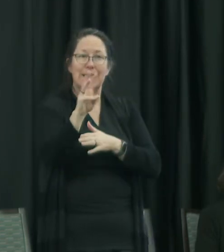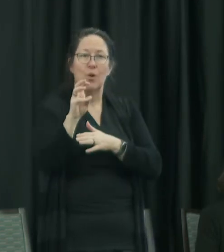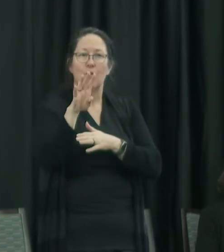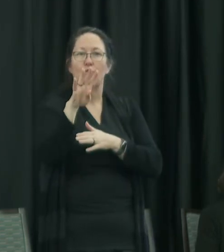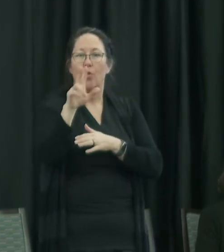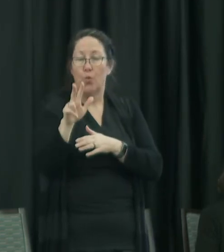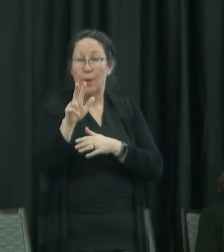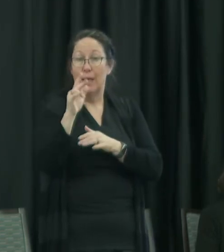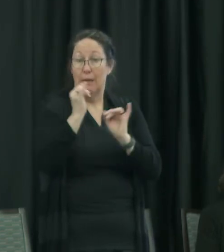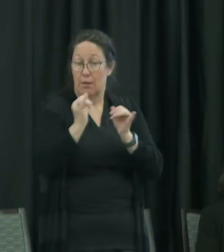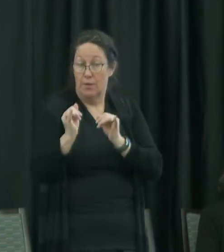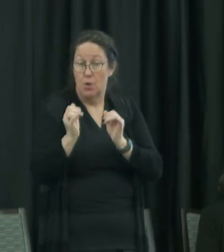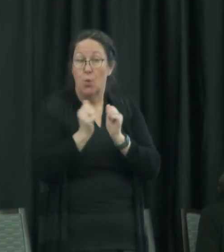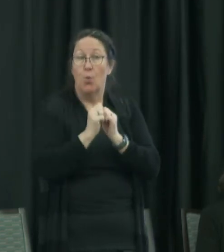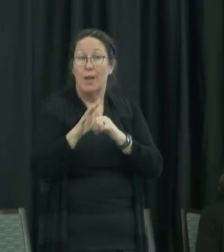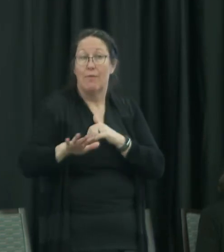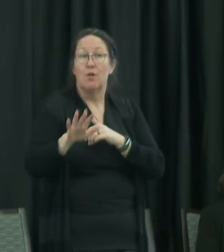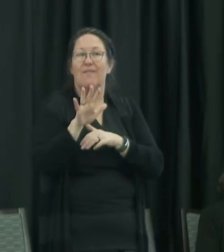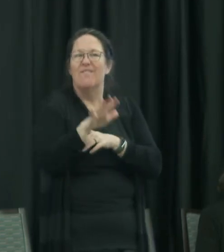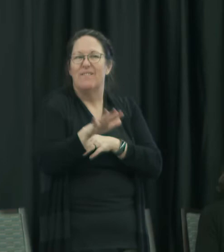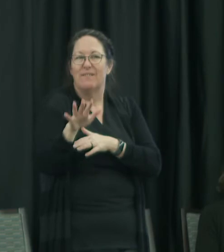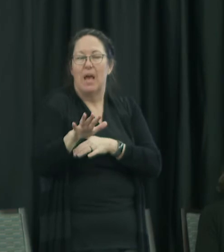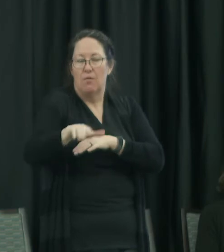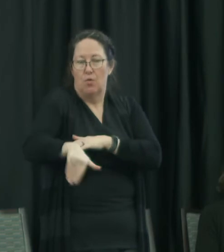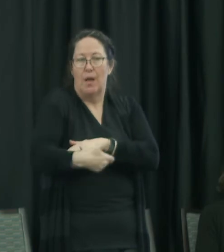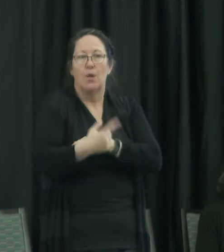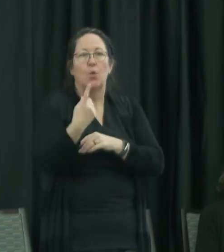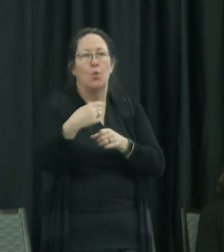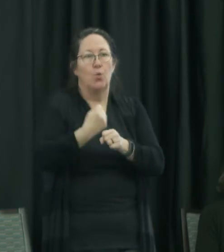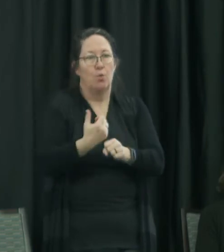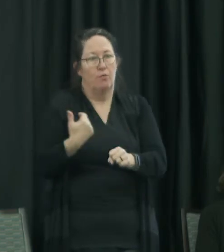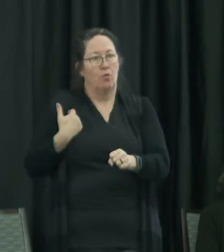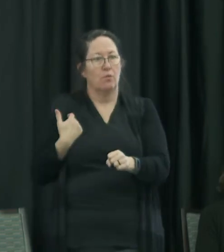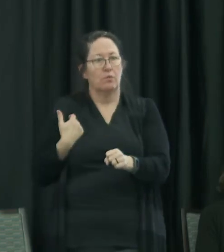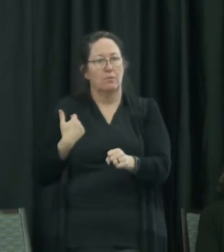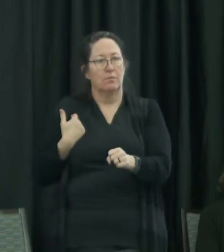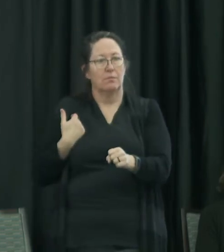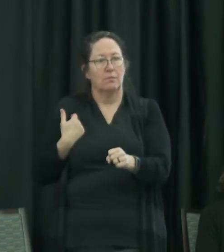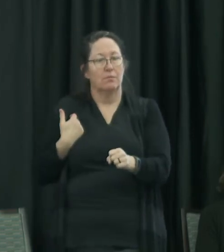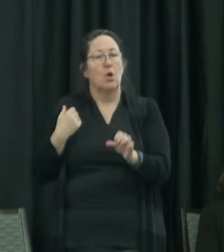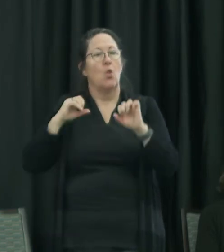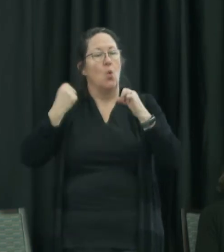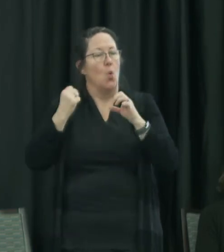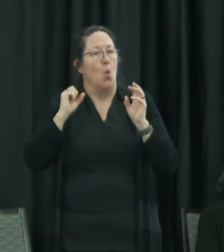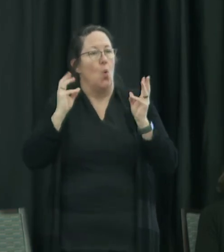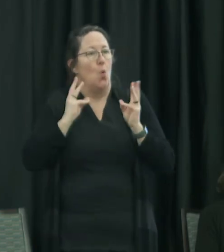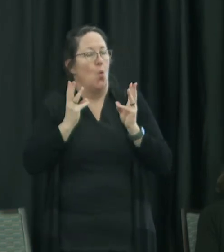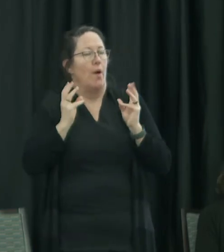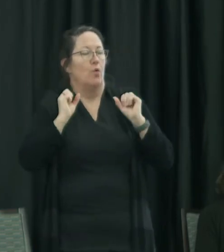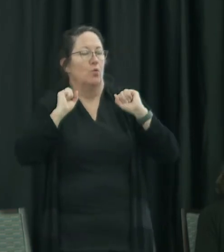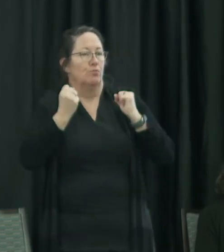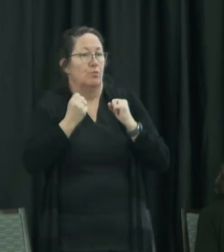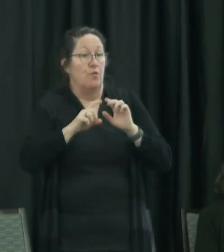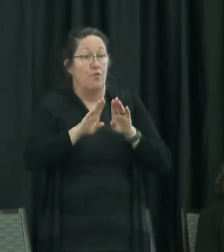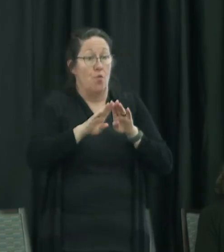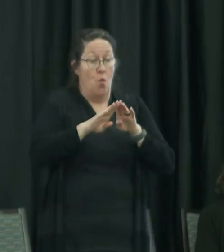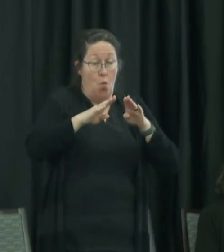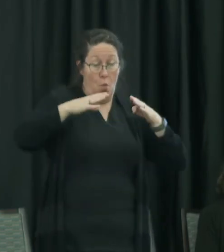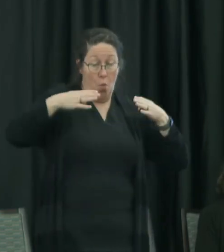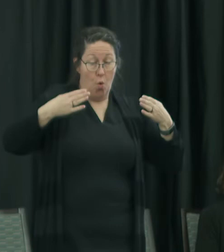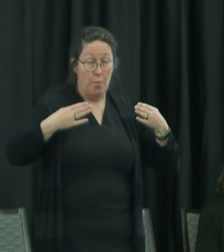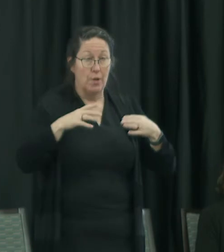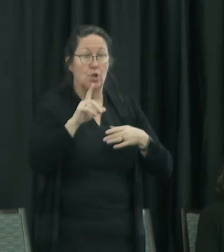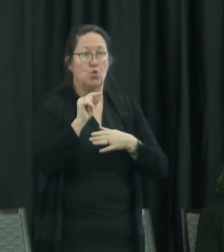643 individuals, with an average of 55 per night the year before. When the cold weather overflow shelter first opens its doors